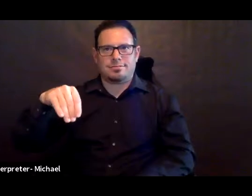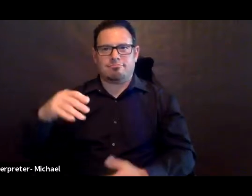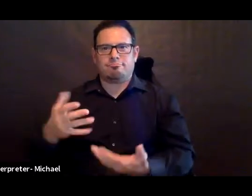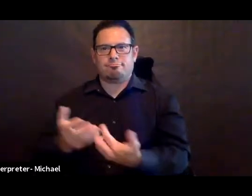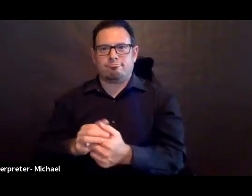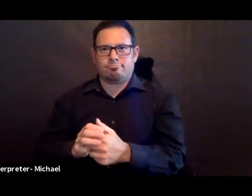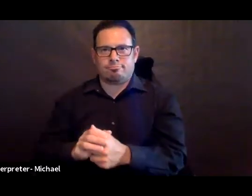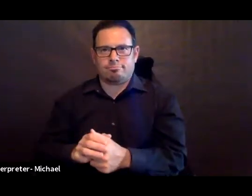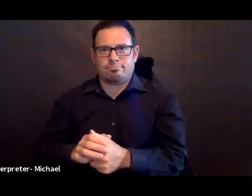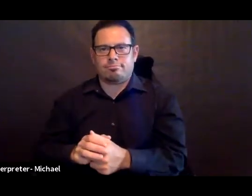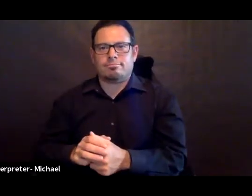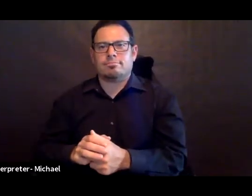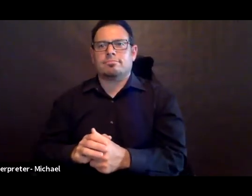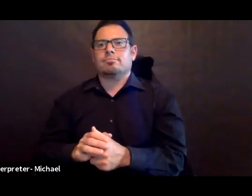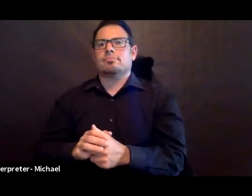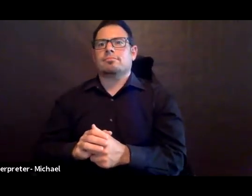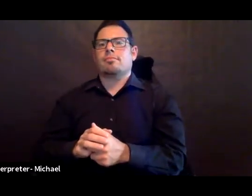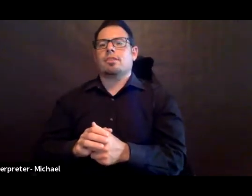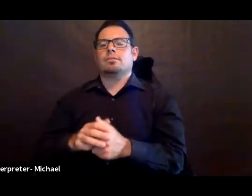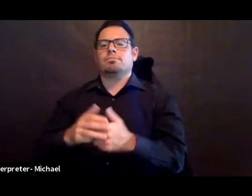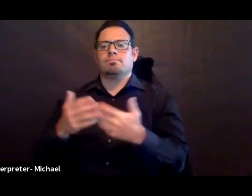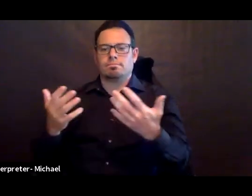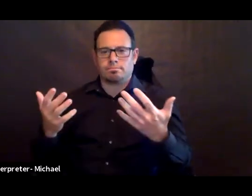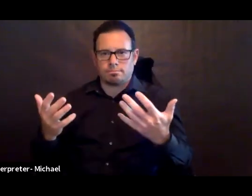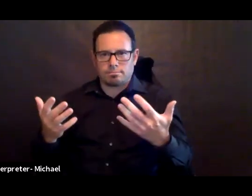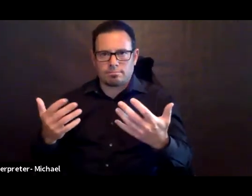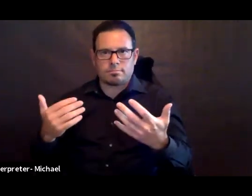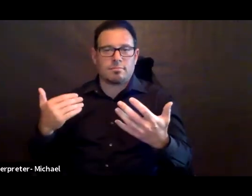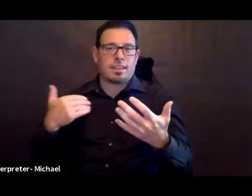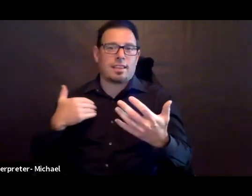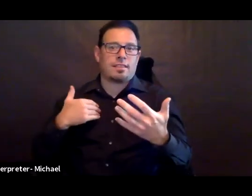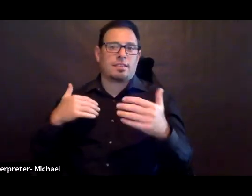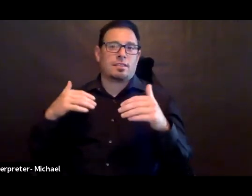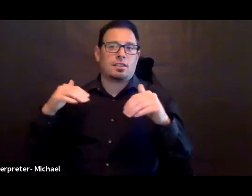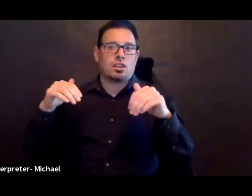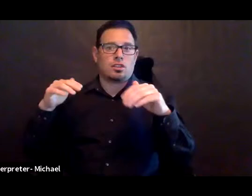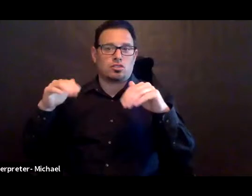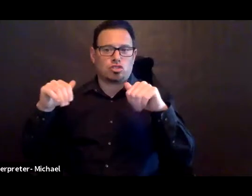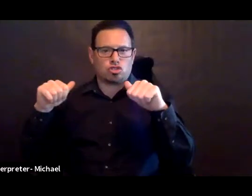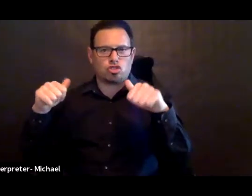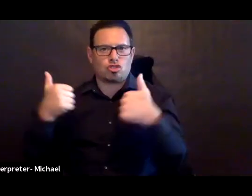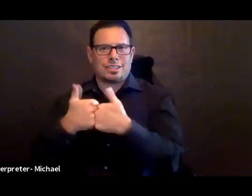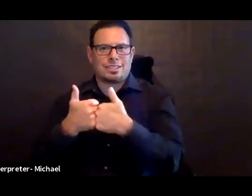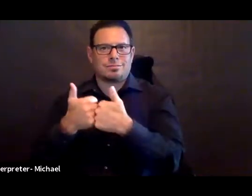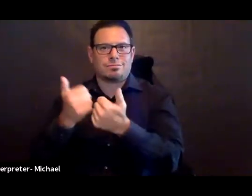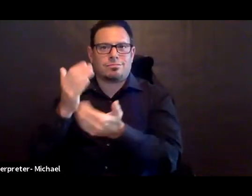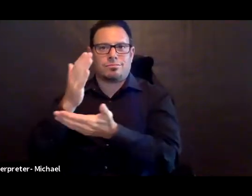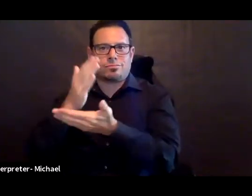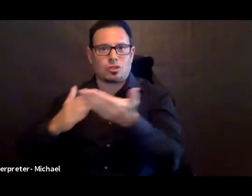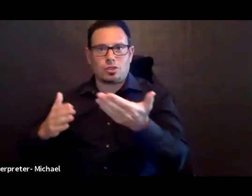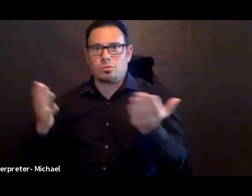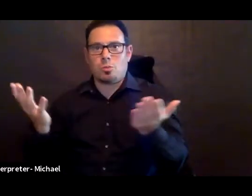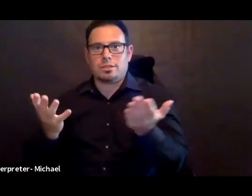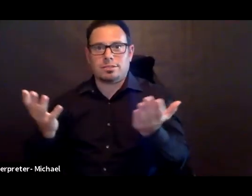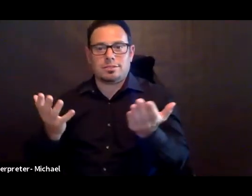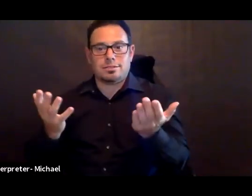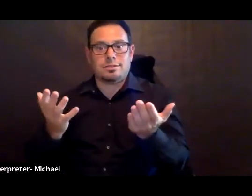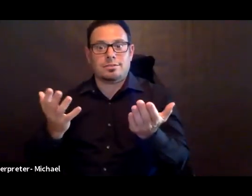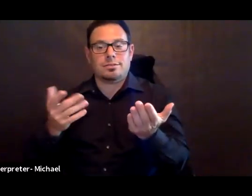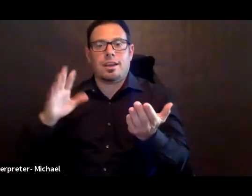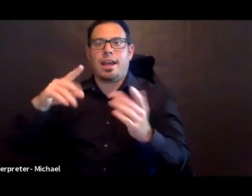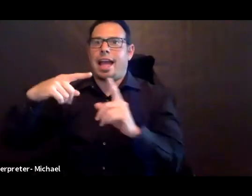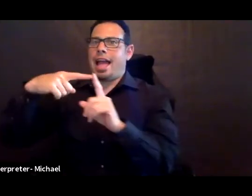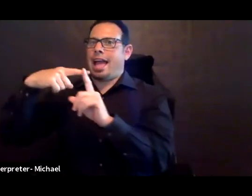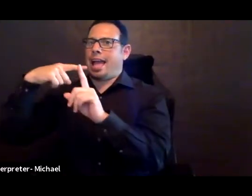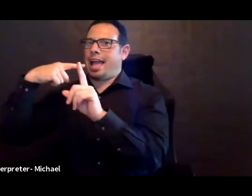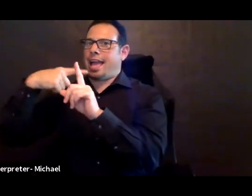challenges is that it's wonderful that we reached 70% of our 18 plus population with